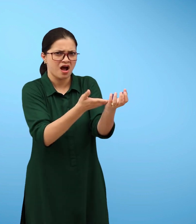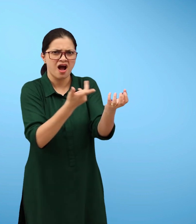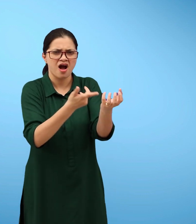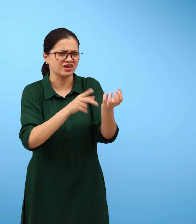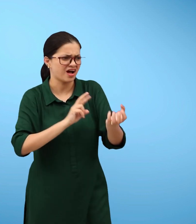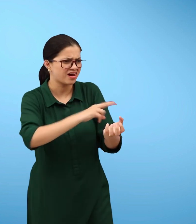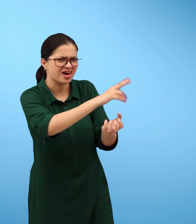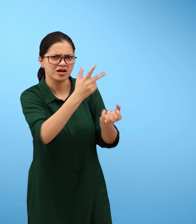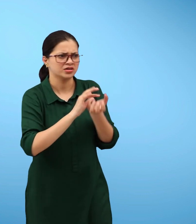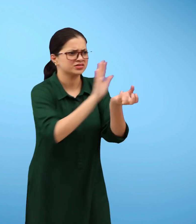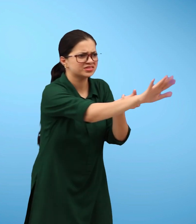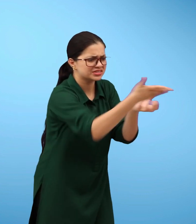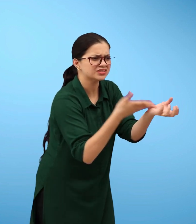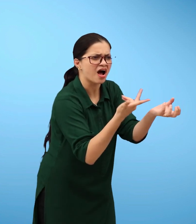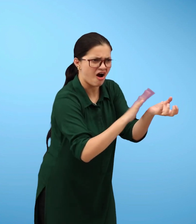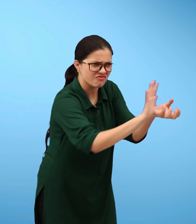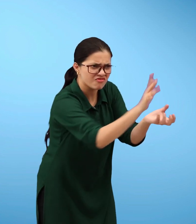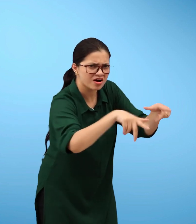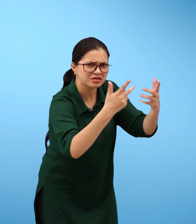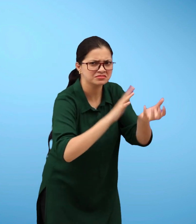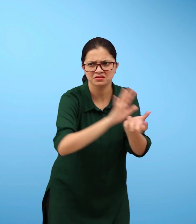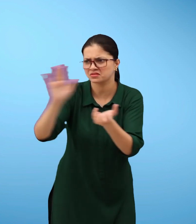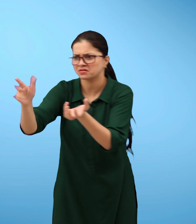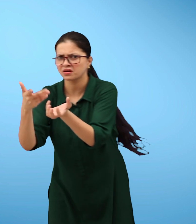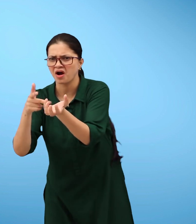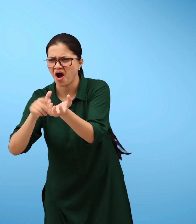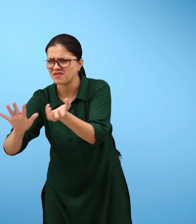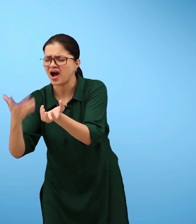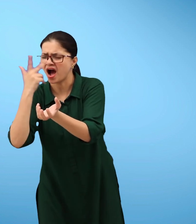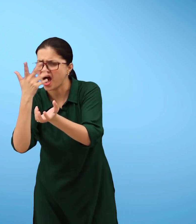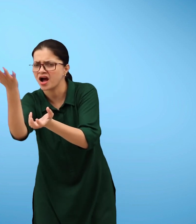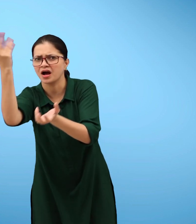He asked the foresters of his kingdom whether they could find the tree for him.